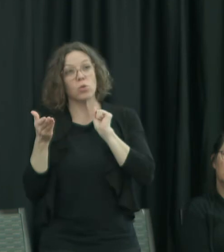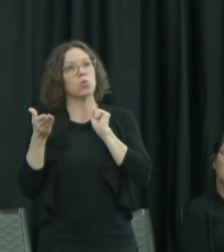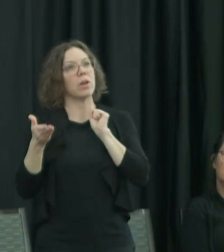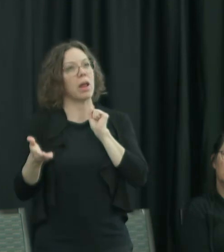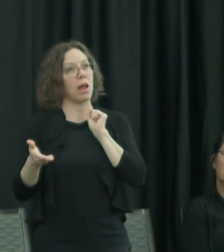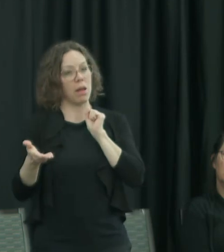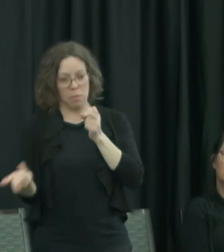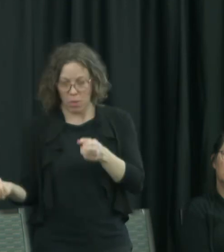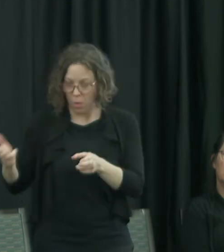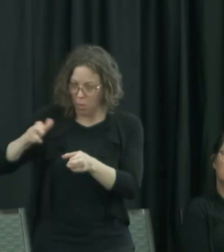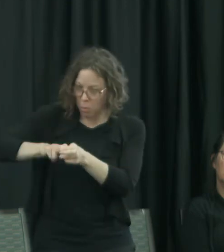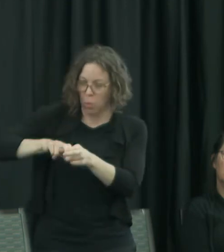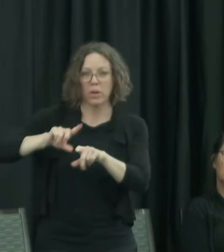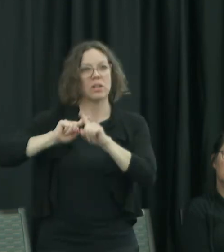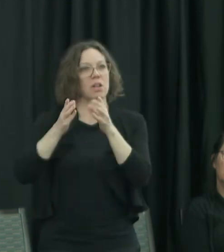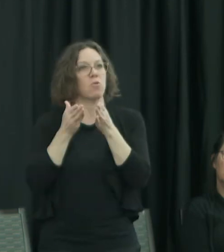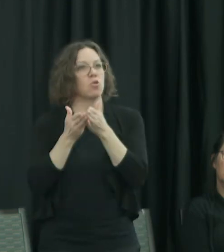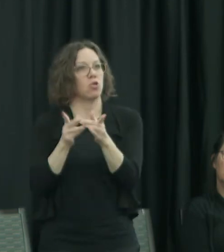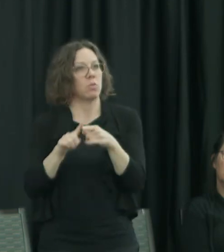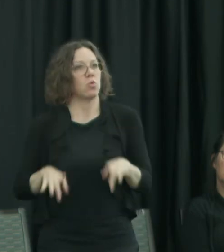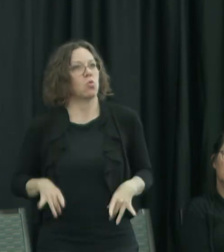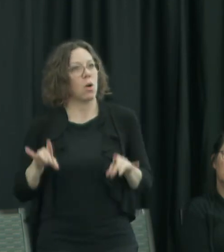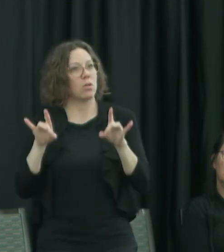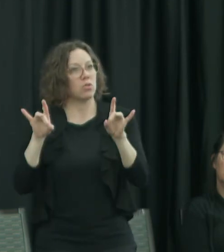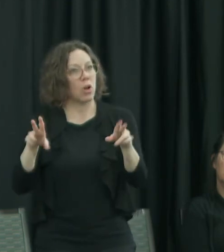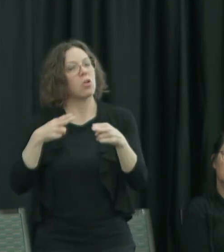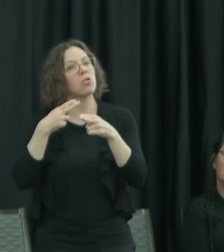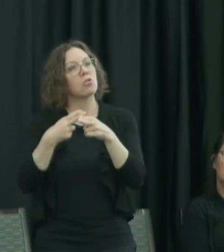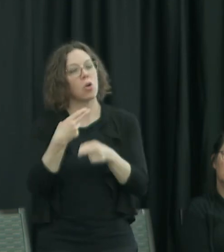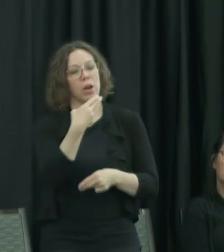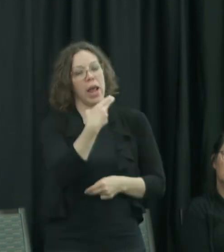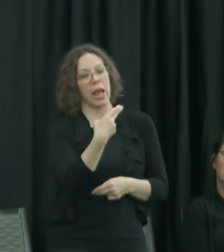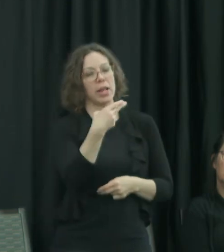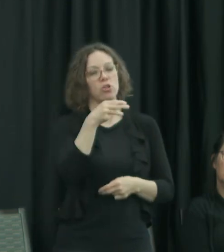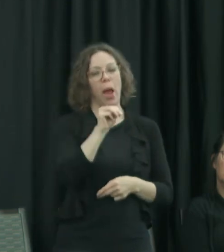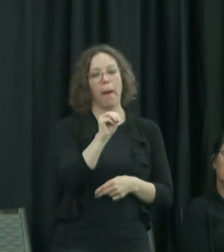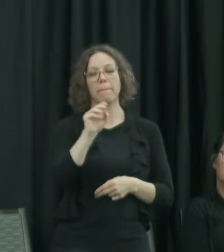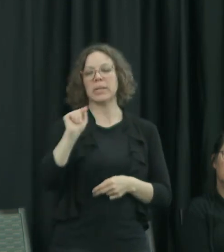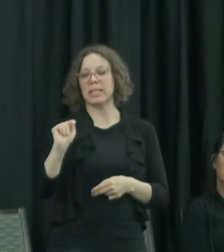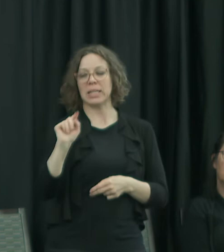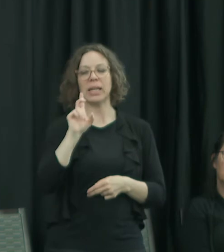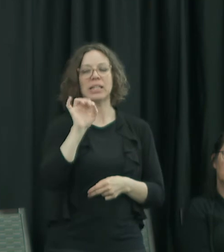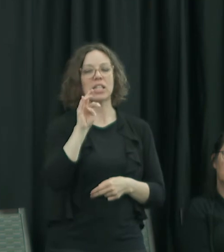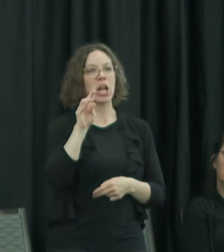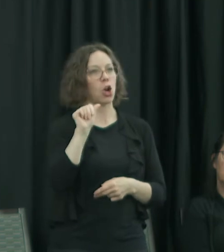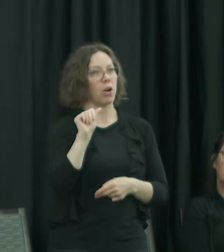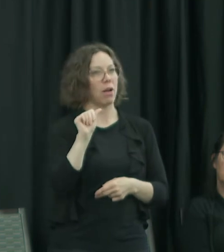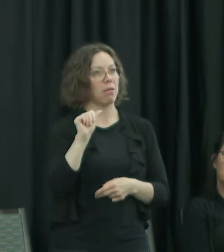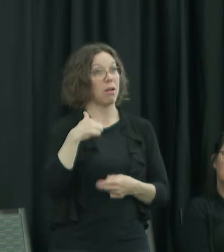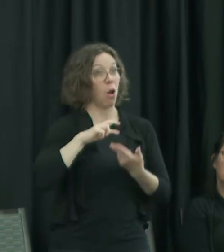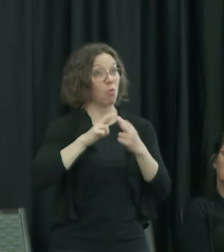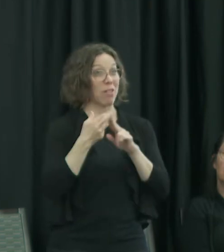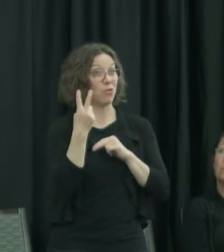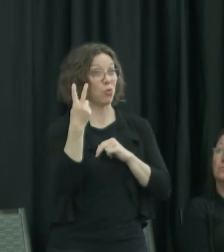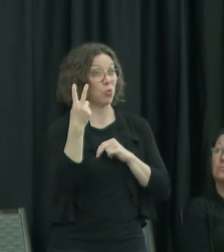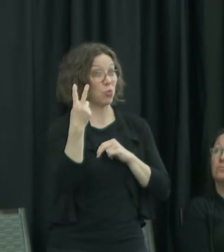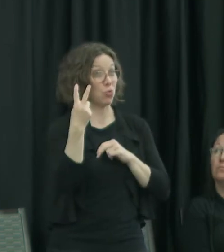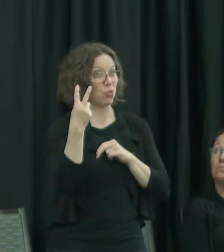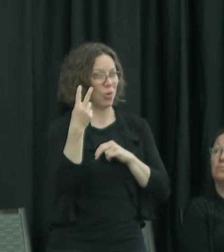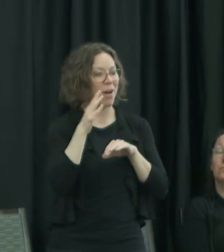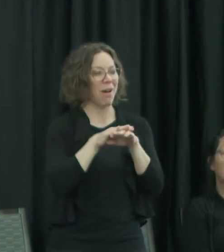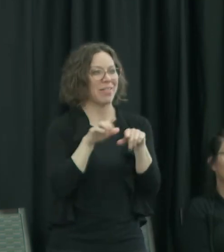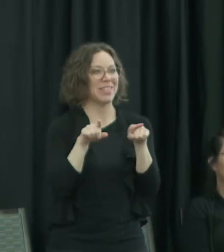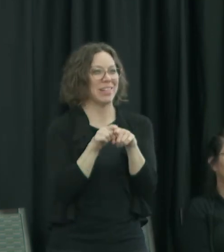then boarded onto a different ship to Australia called the HMT Danera. Our two relatives were on the same